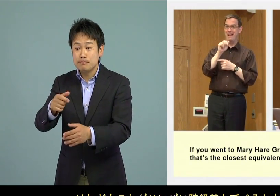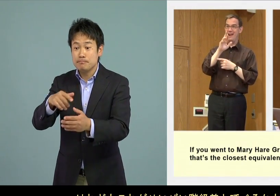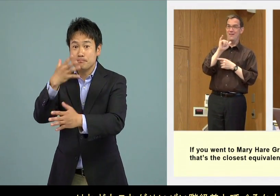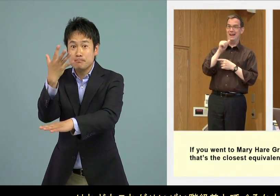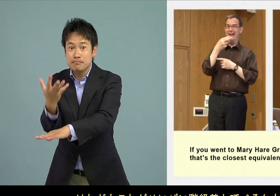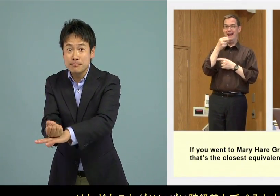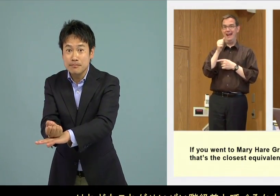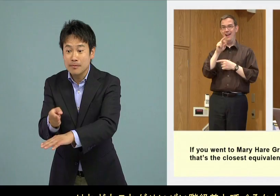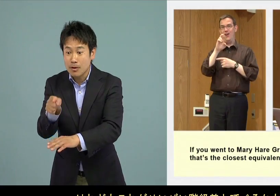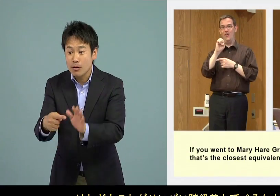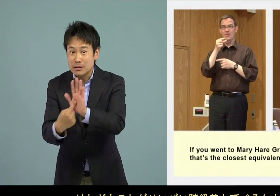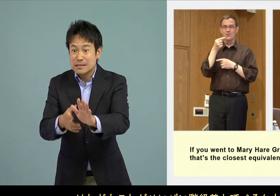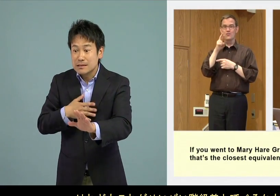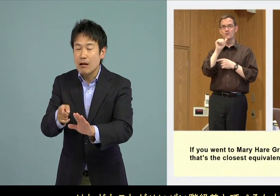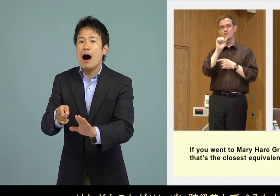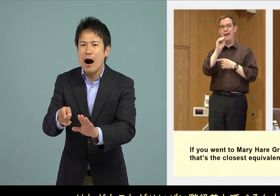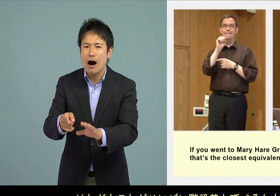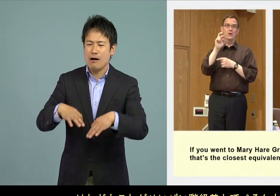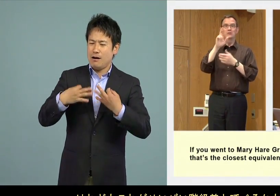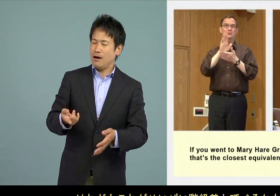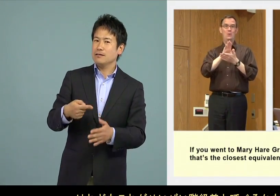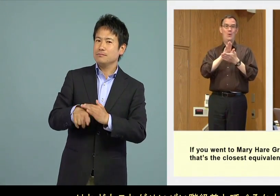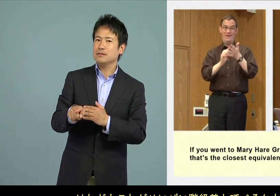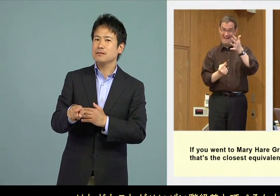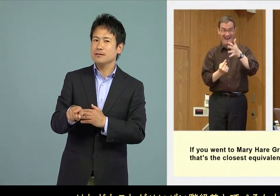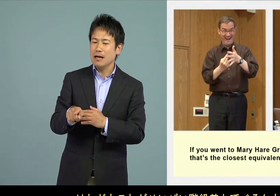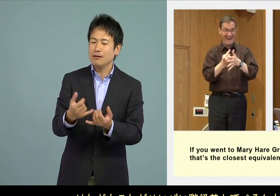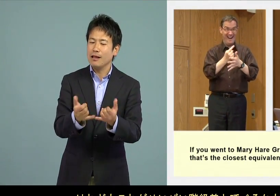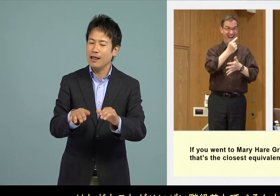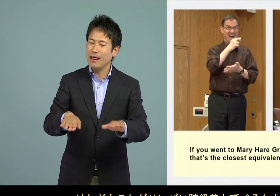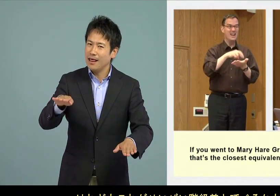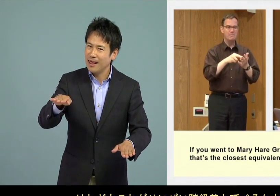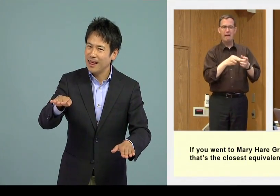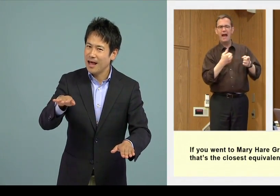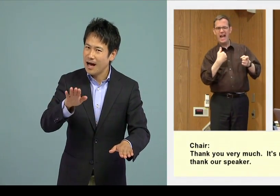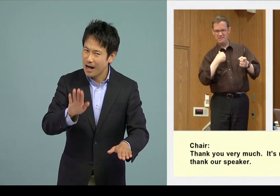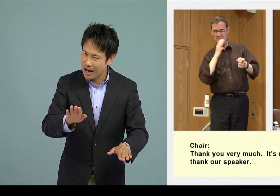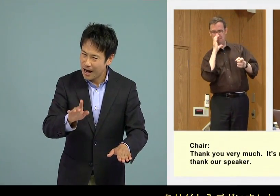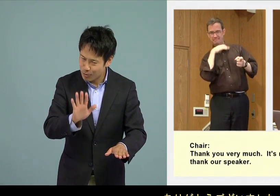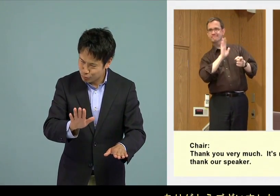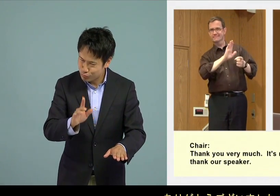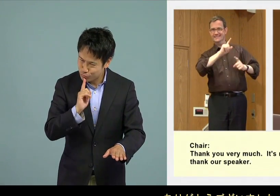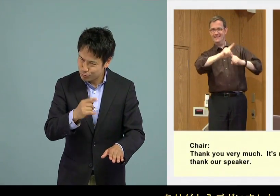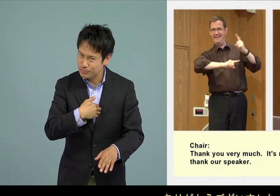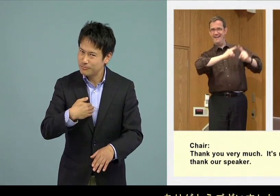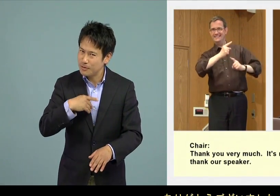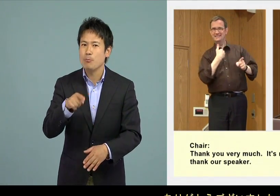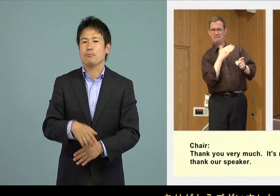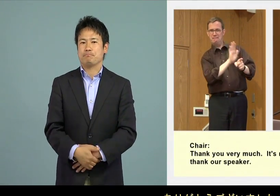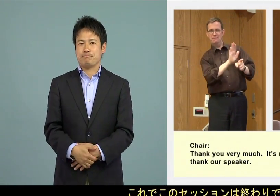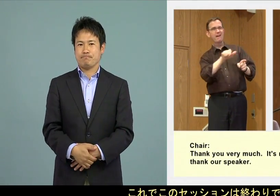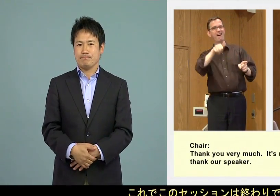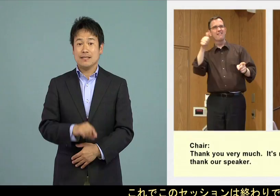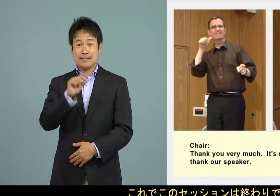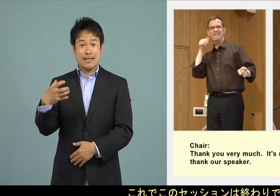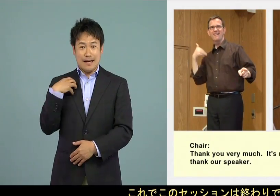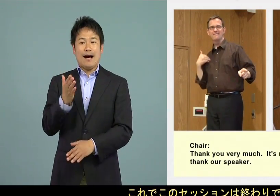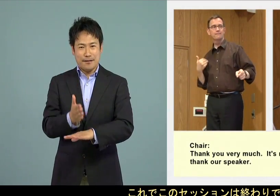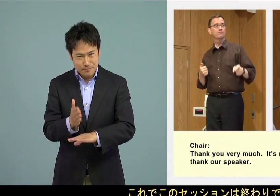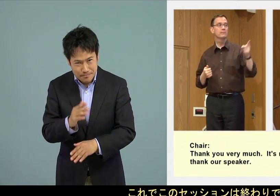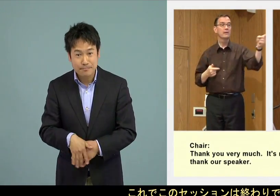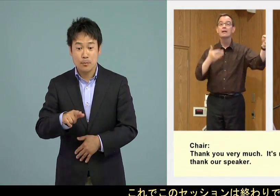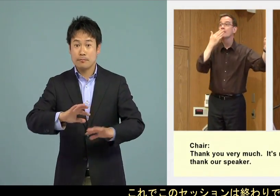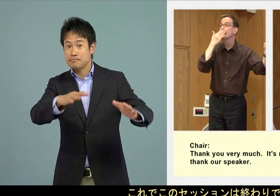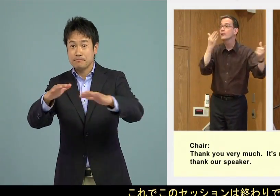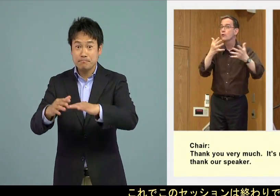But that's the closest equivalent that we can find. Thank you very much. It's now time to